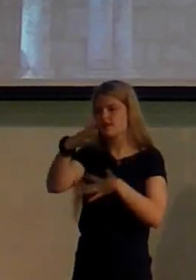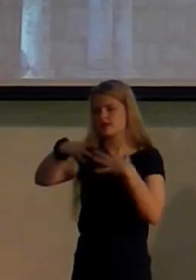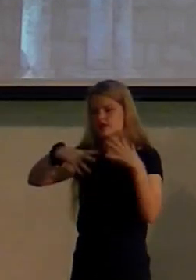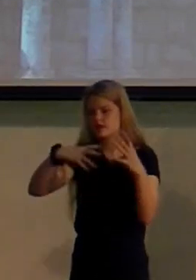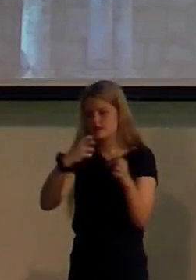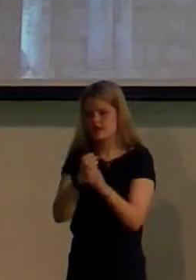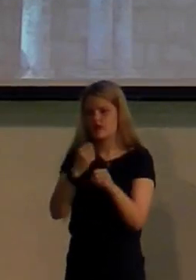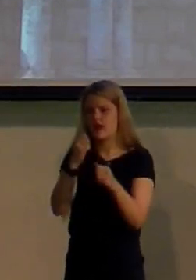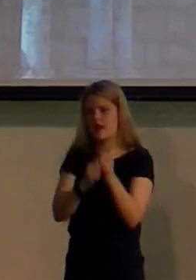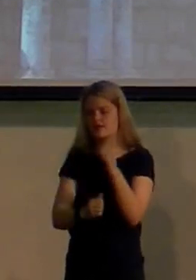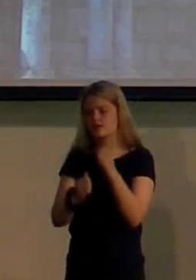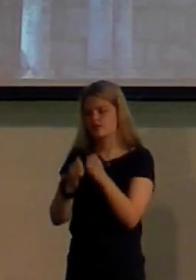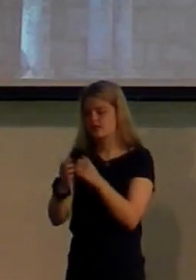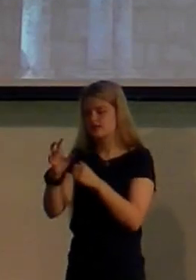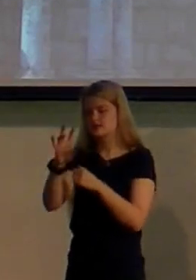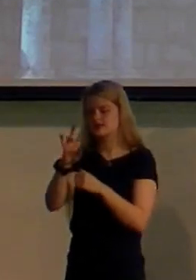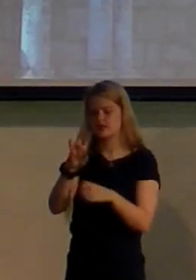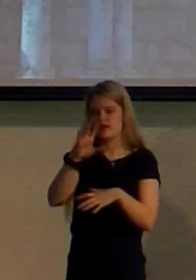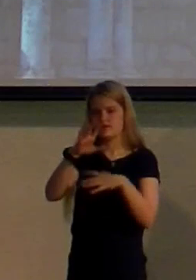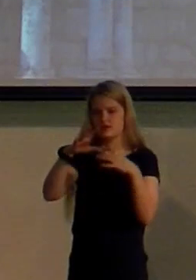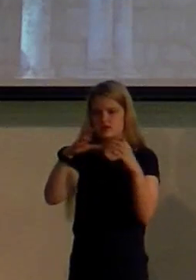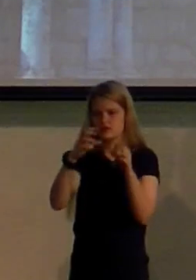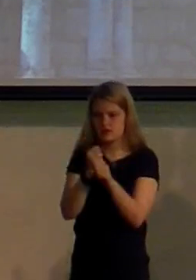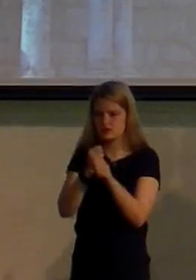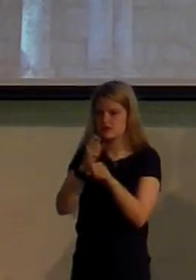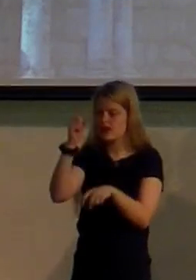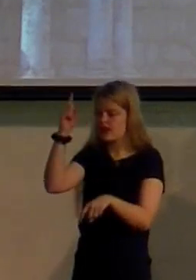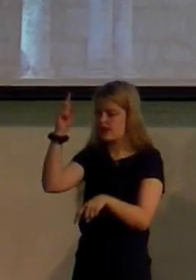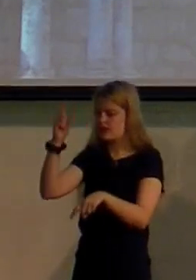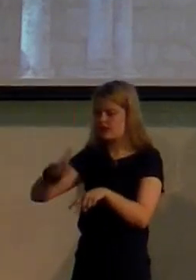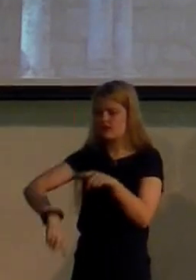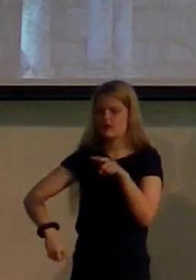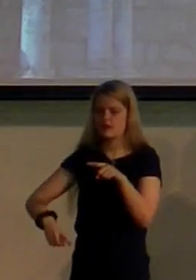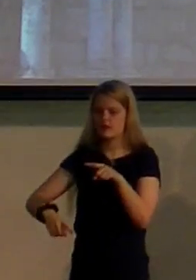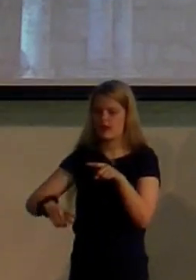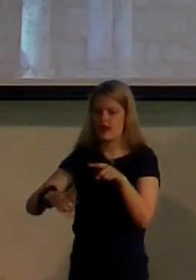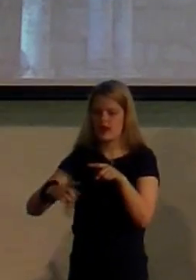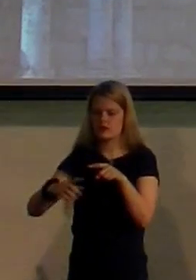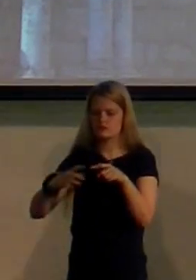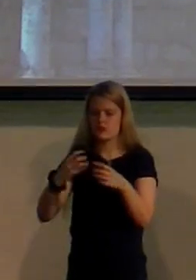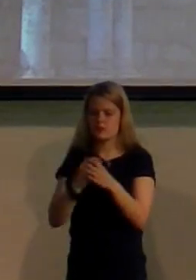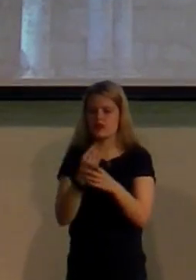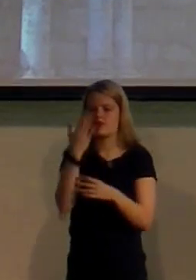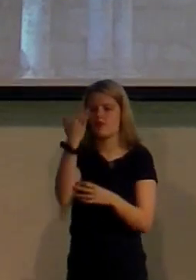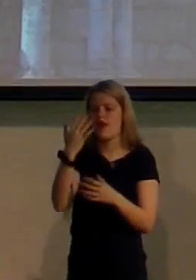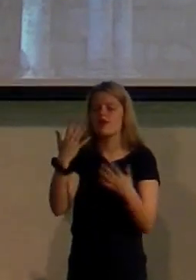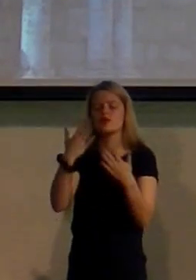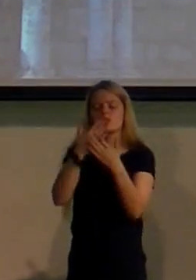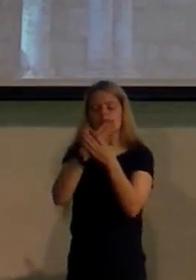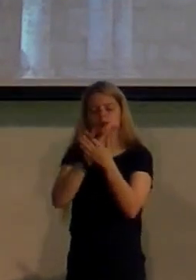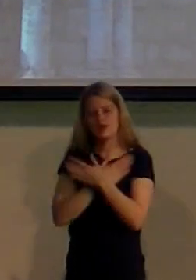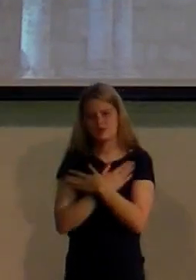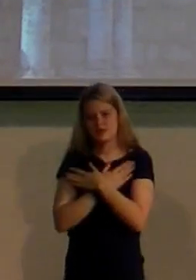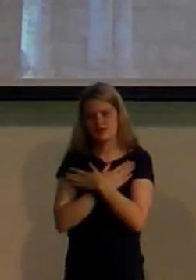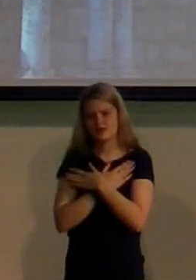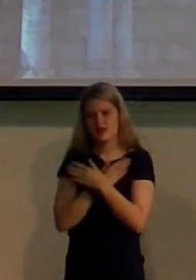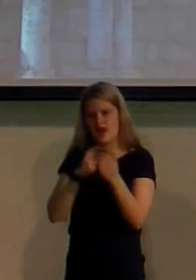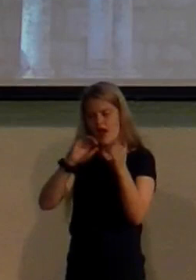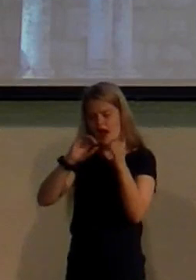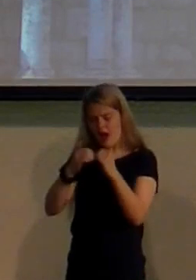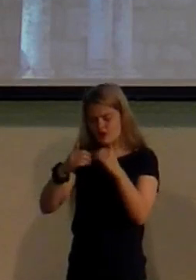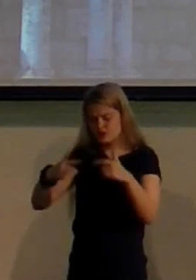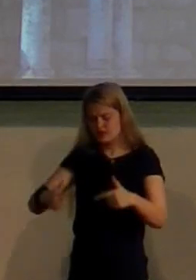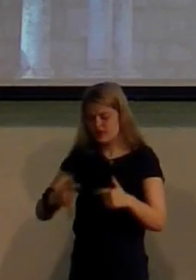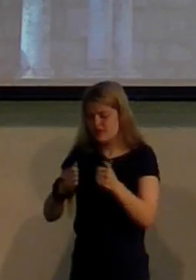when they and the land had to rest, and they couldn't even plant a crop. You say, well, how are we going to live without any